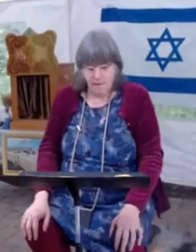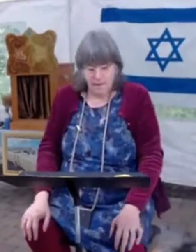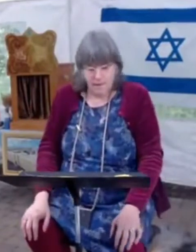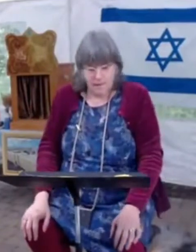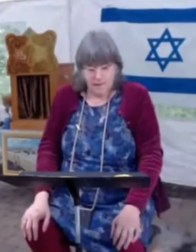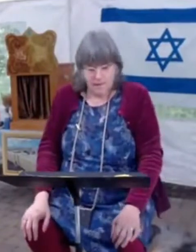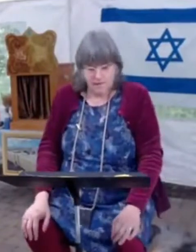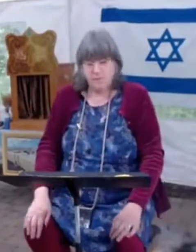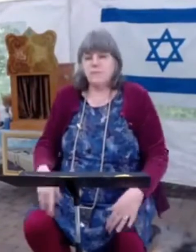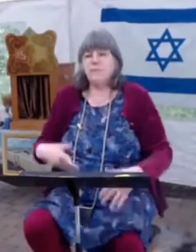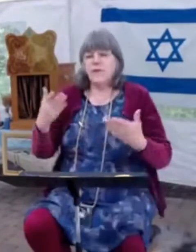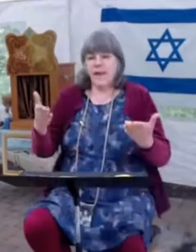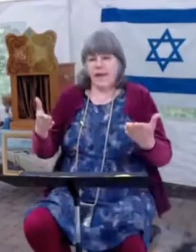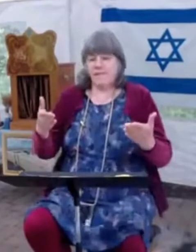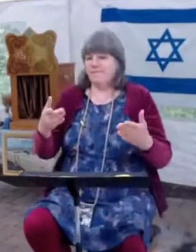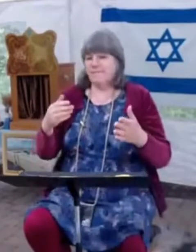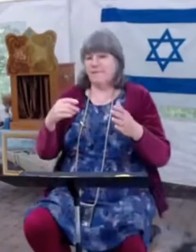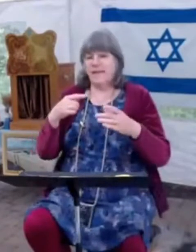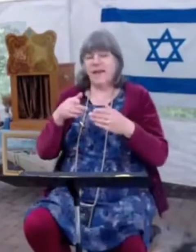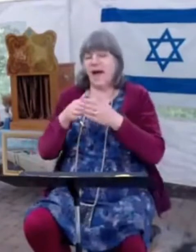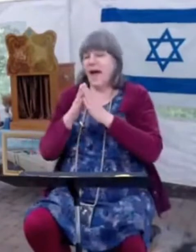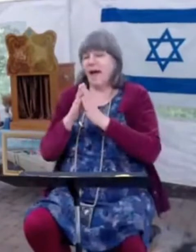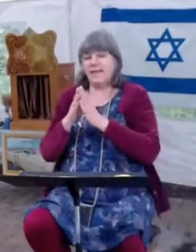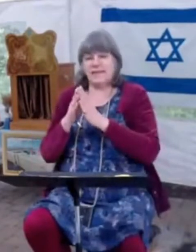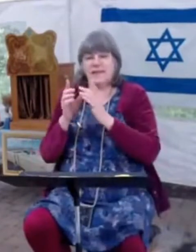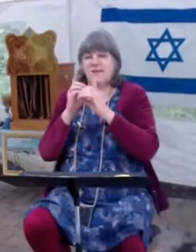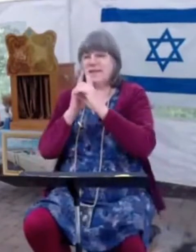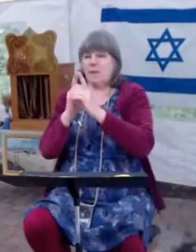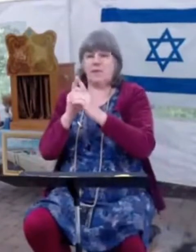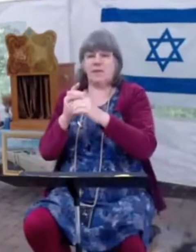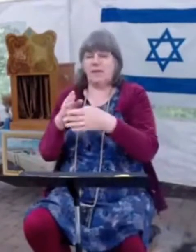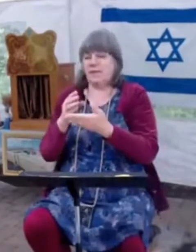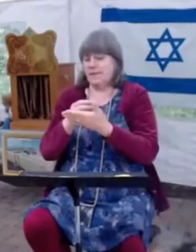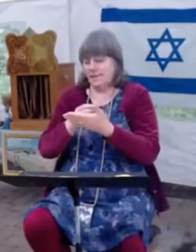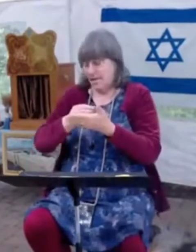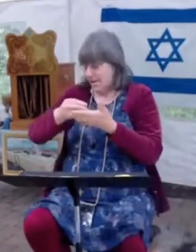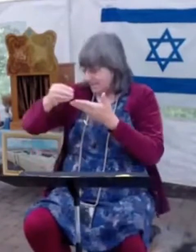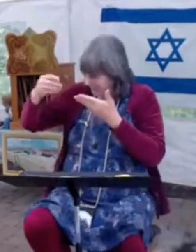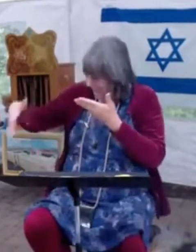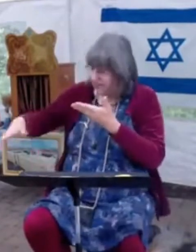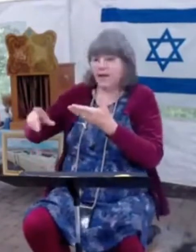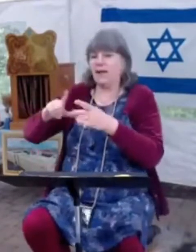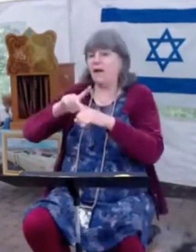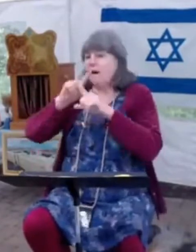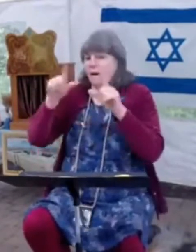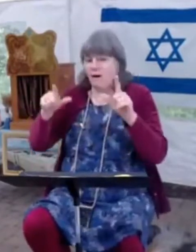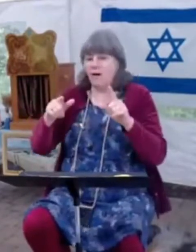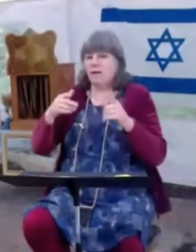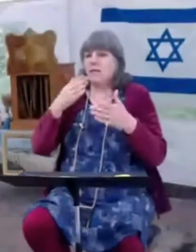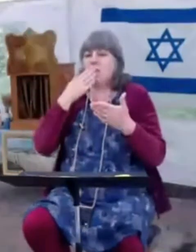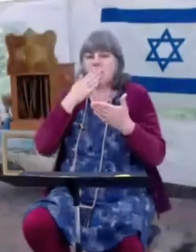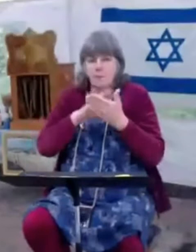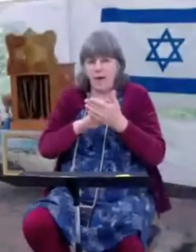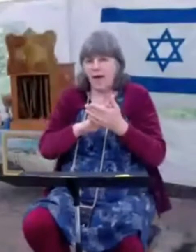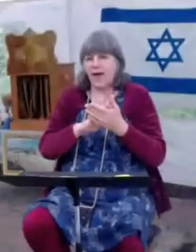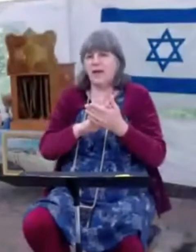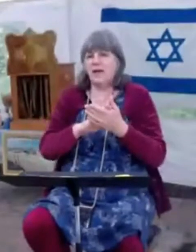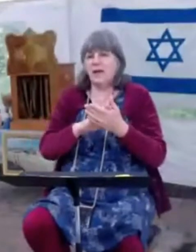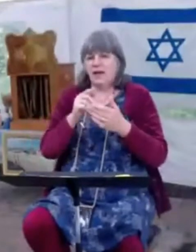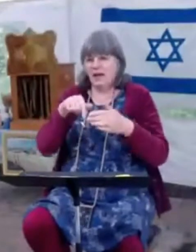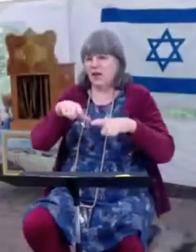We need to shun all these things, just like the four lepers, like Abraham, and agree to a different lifestyle.